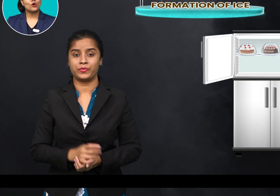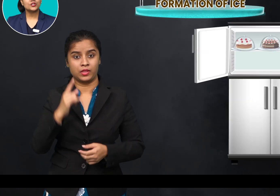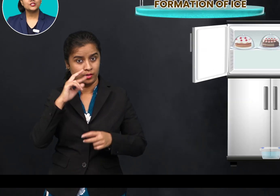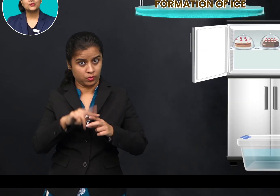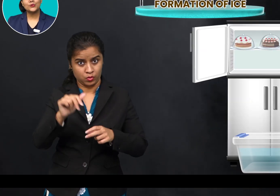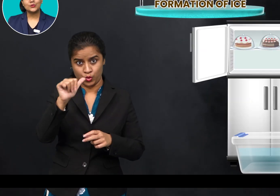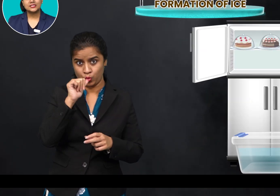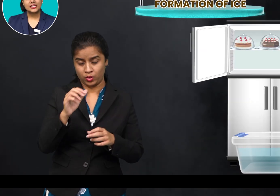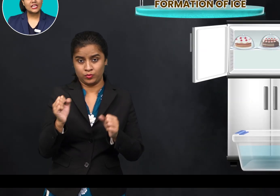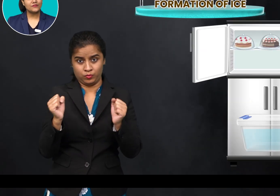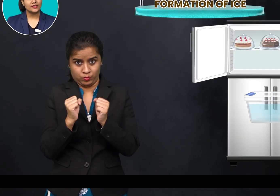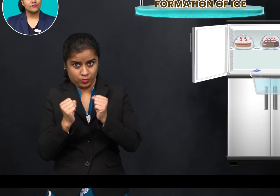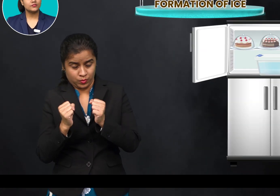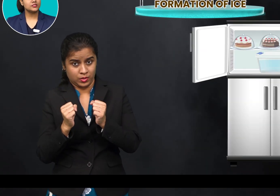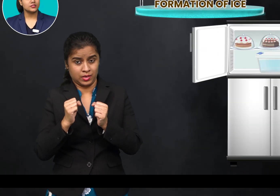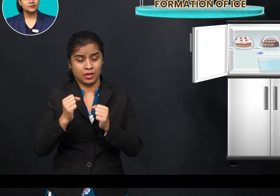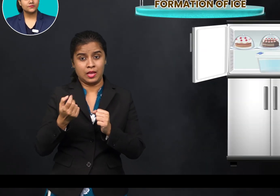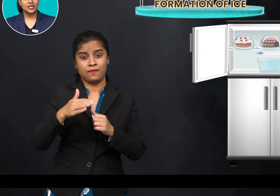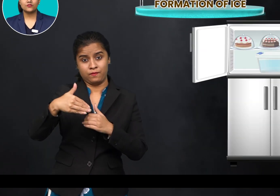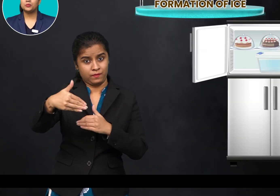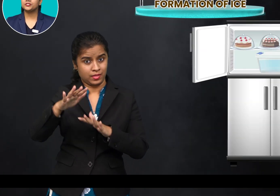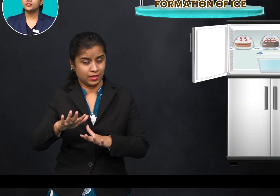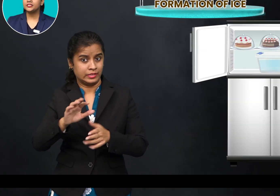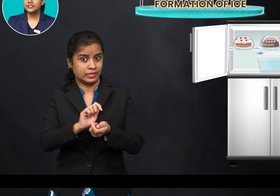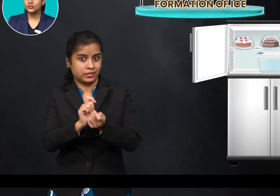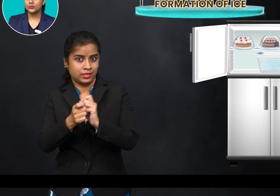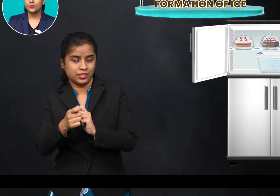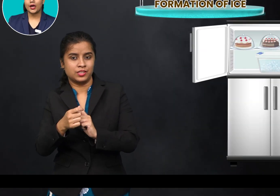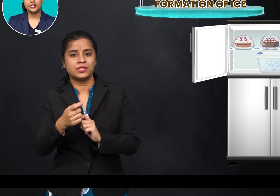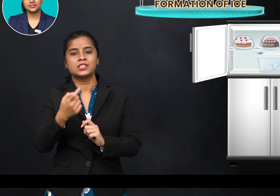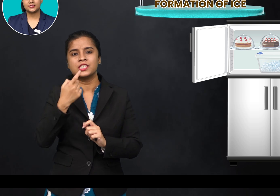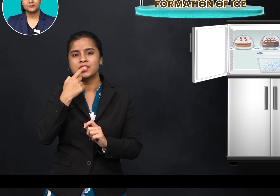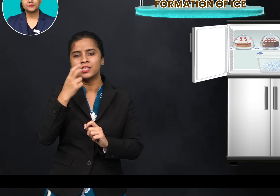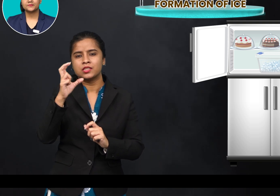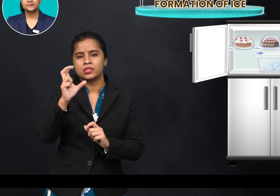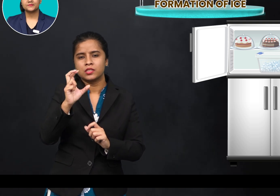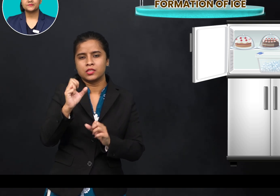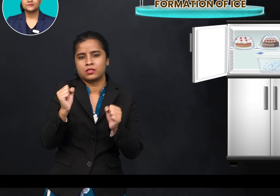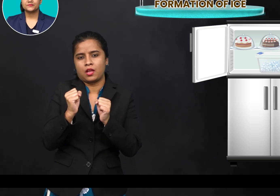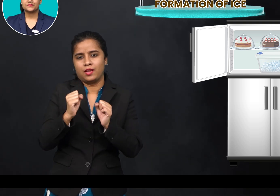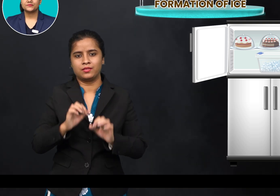If water is cooled even further, it will be turned into ice.